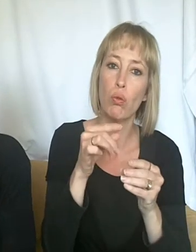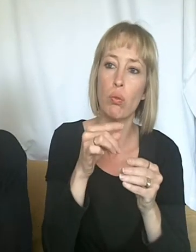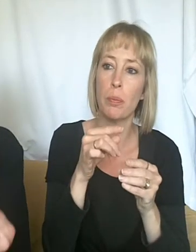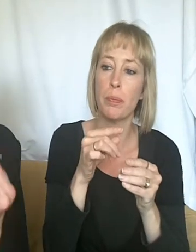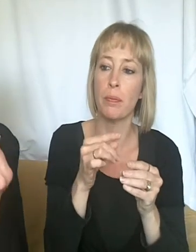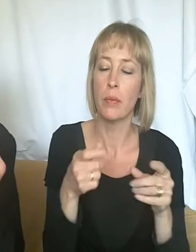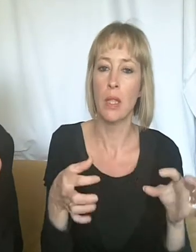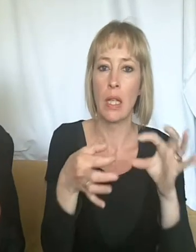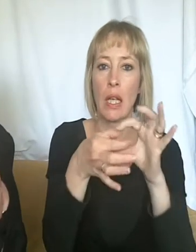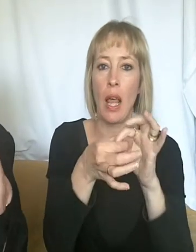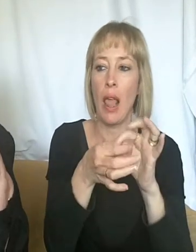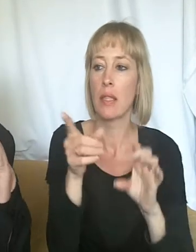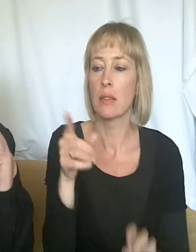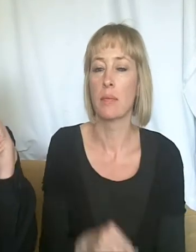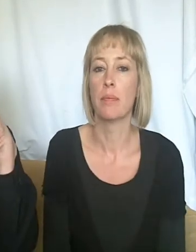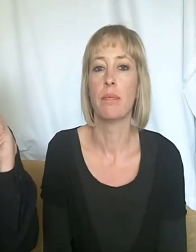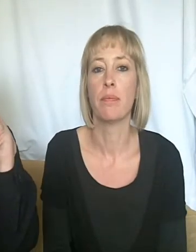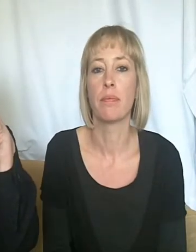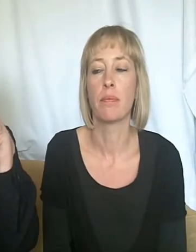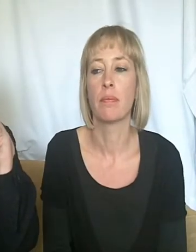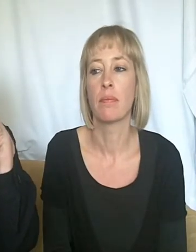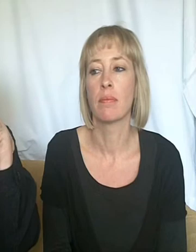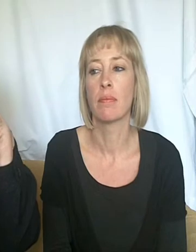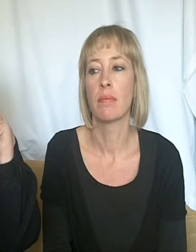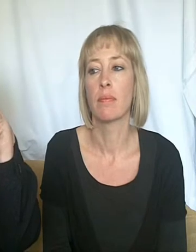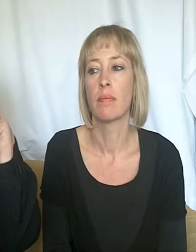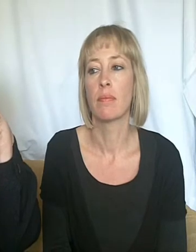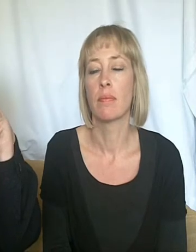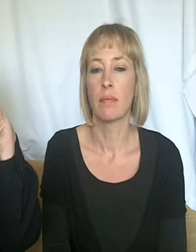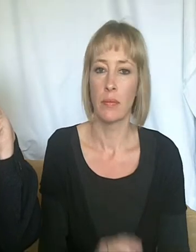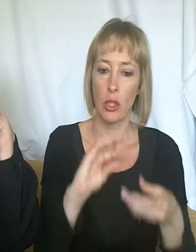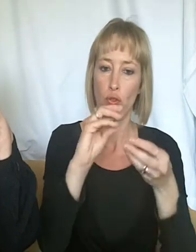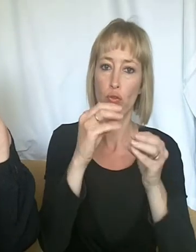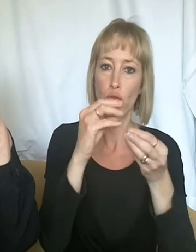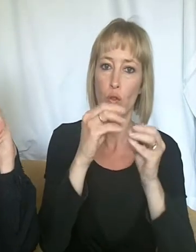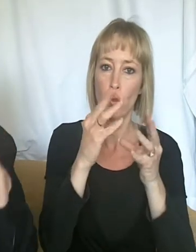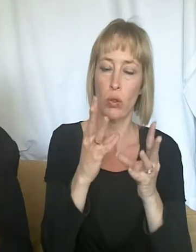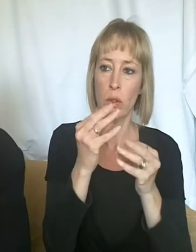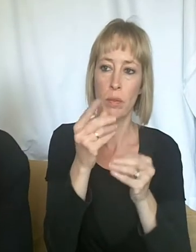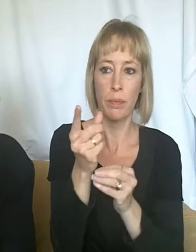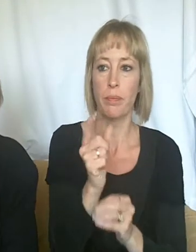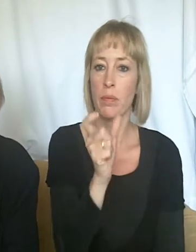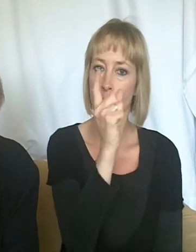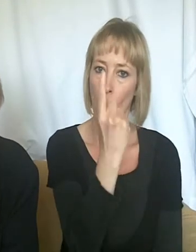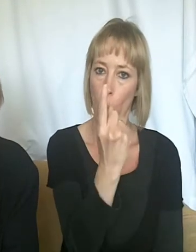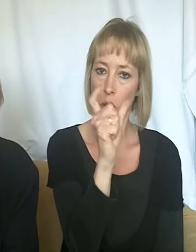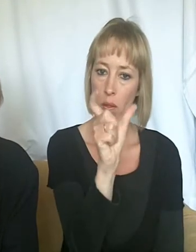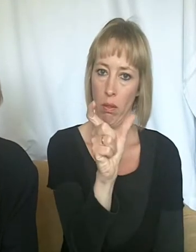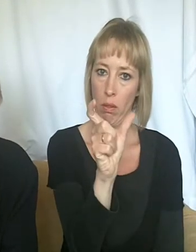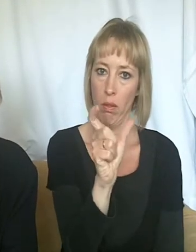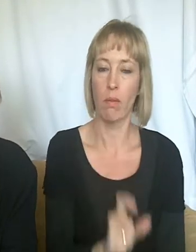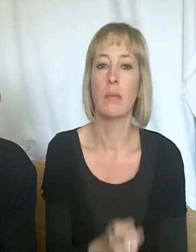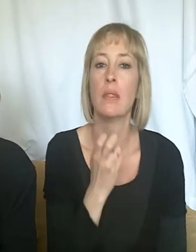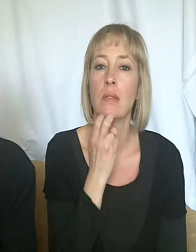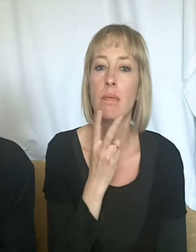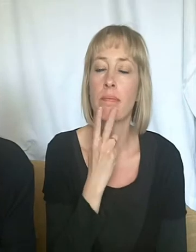for joining on to the cartomizer. So it screws together and you have an